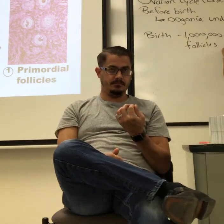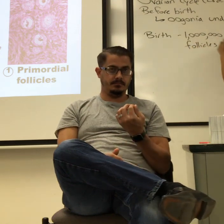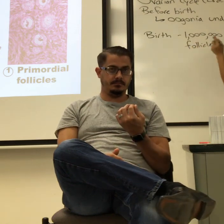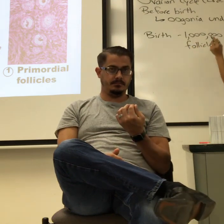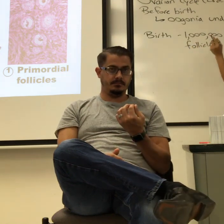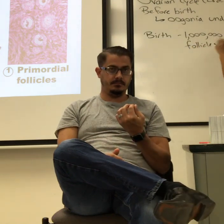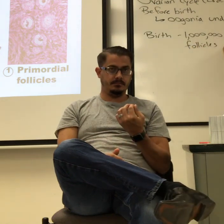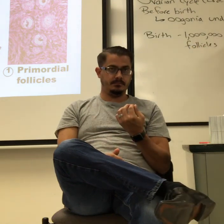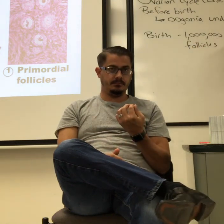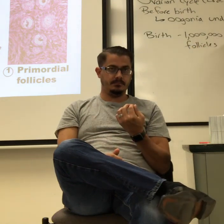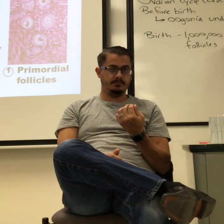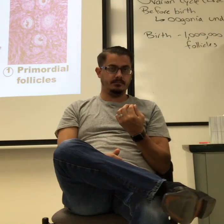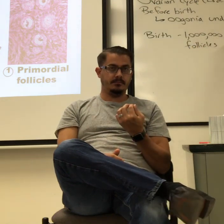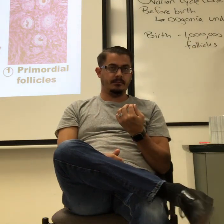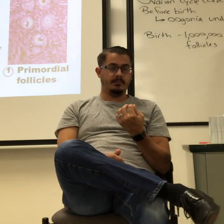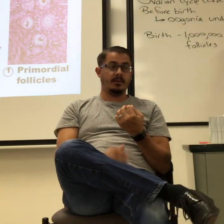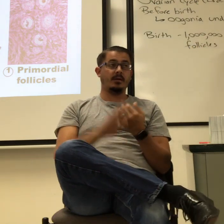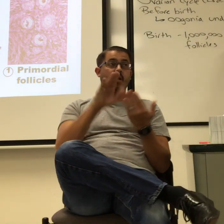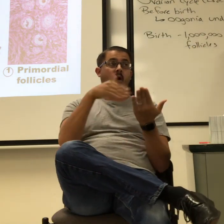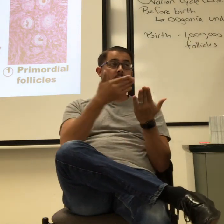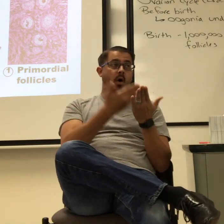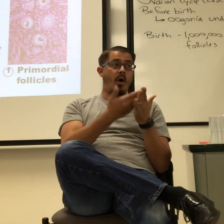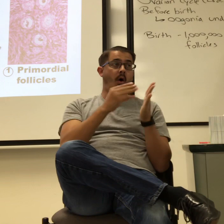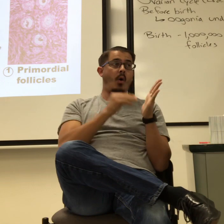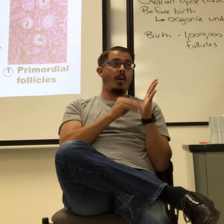And they're all stuck in prophase 1.